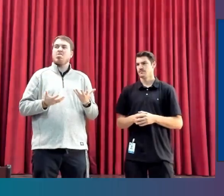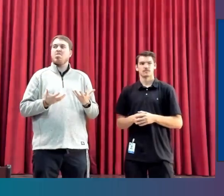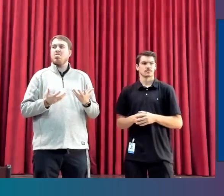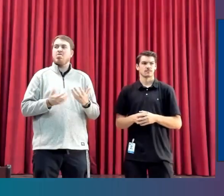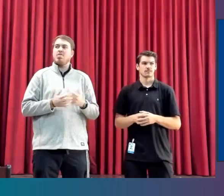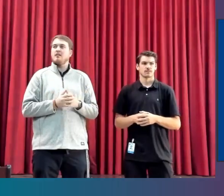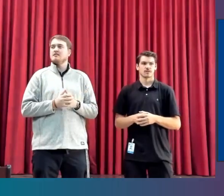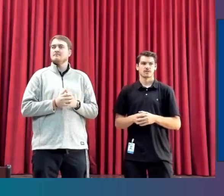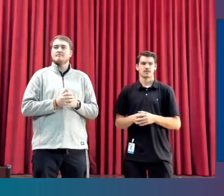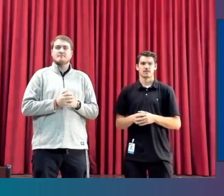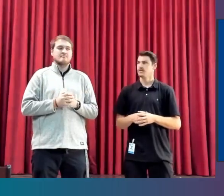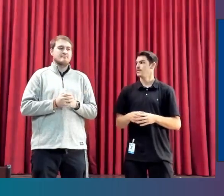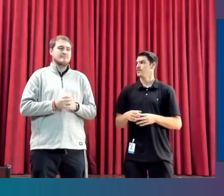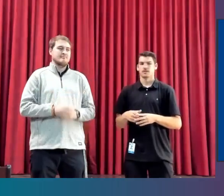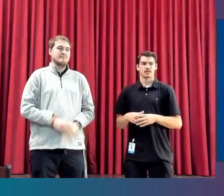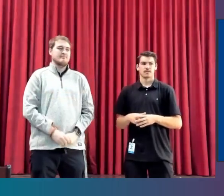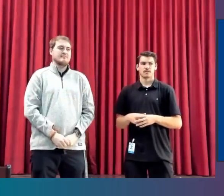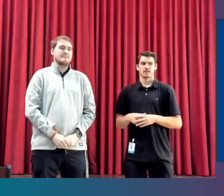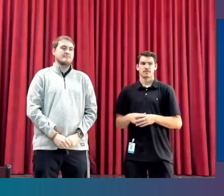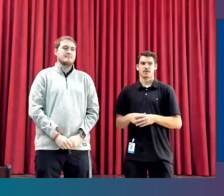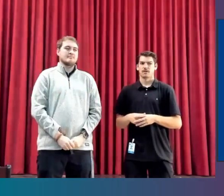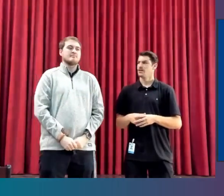me.